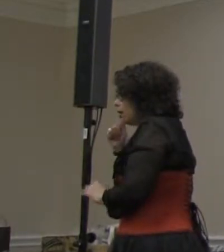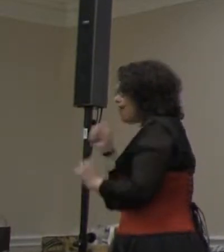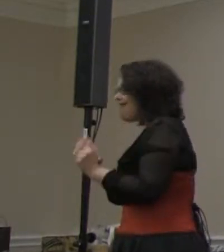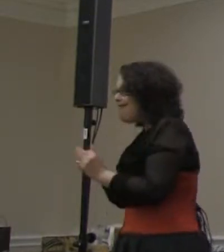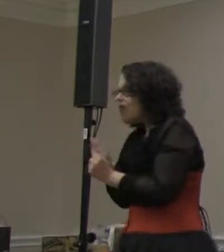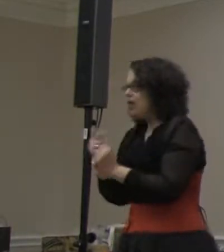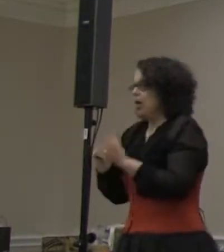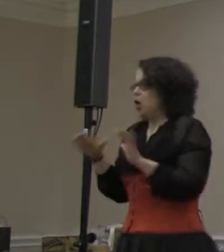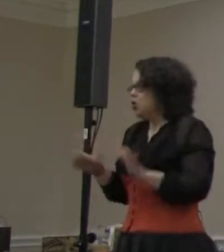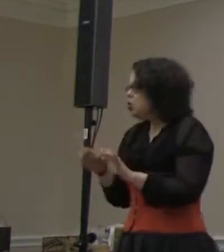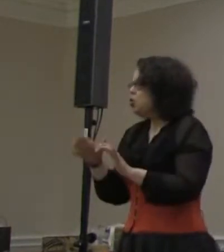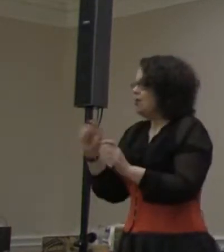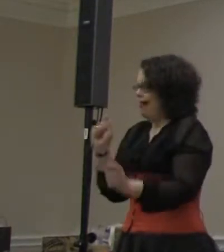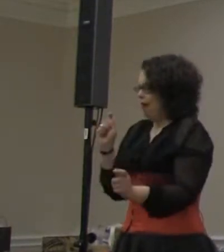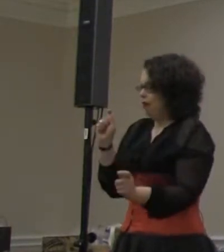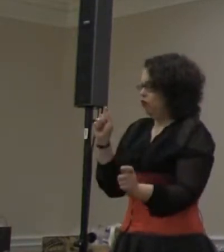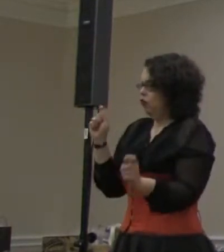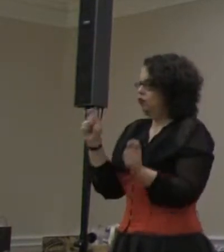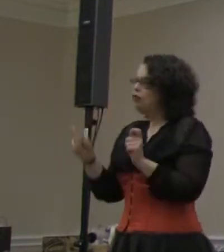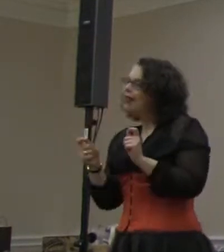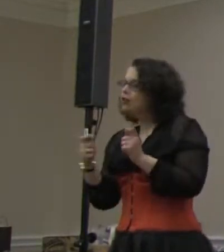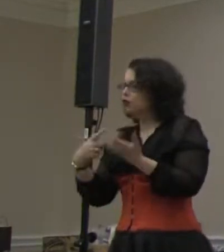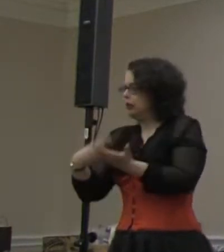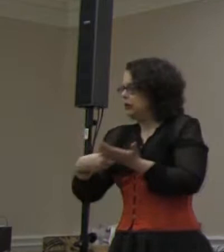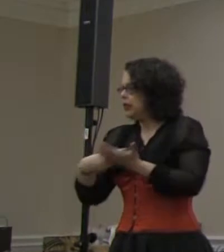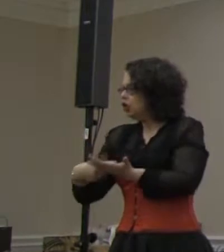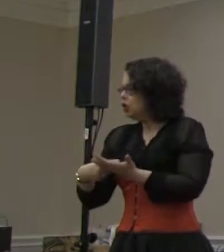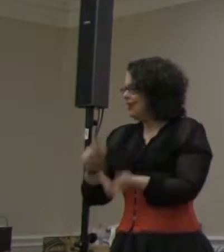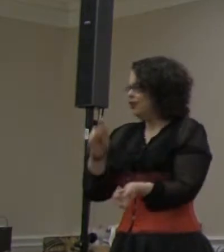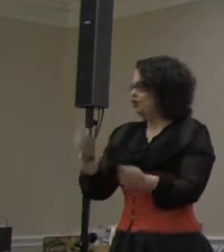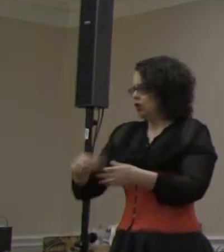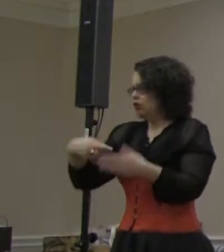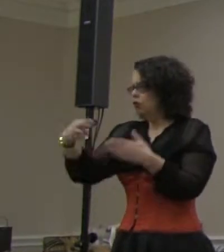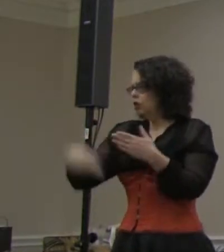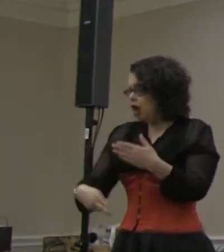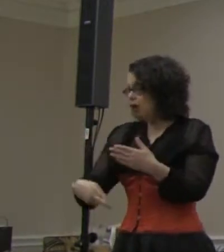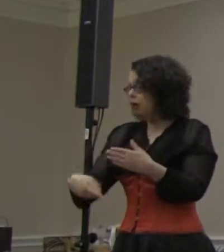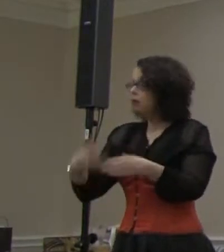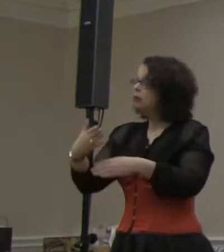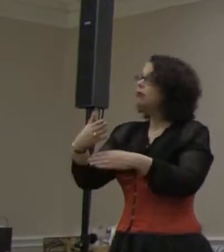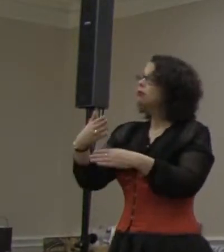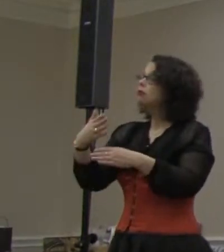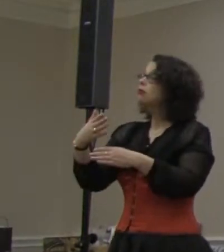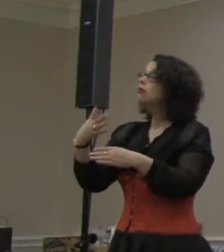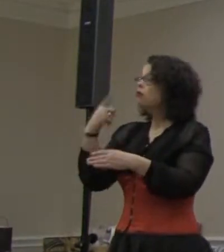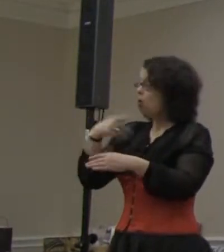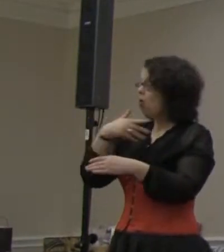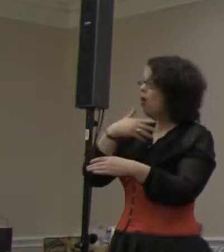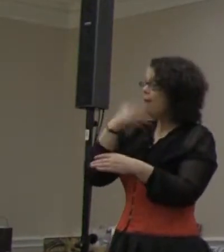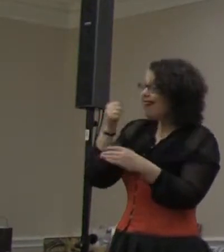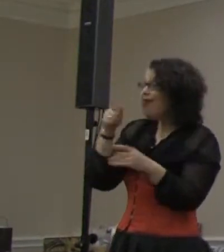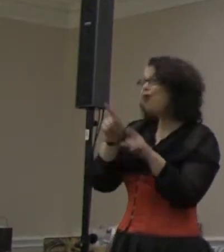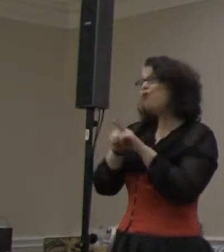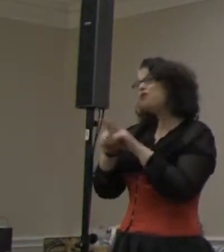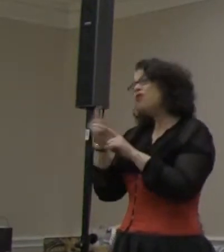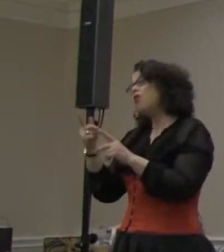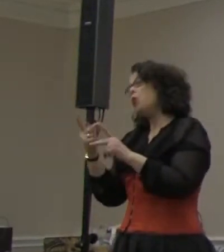has the potential to shift the discourse and the outcome for better as well as for worse.